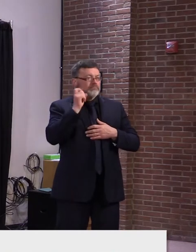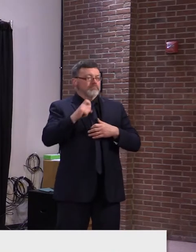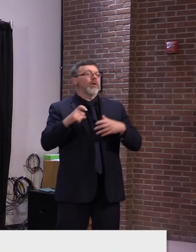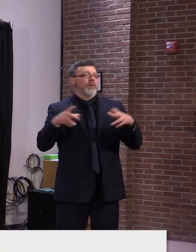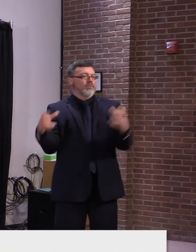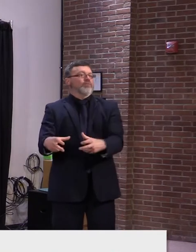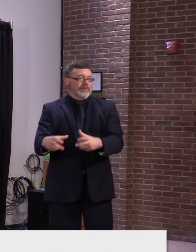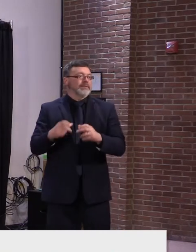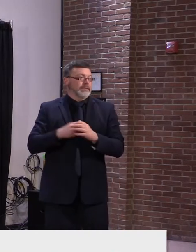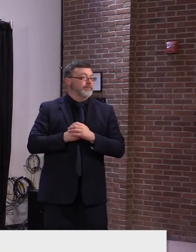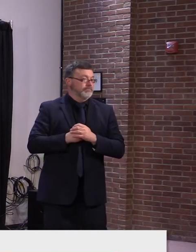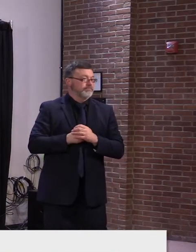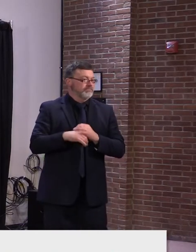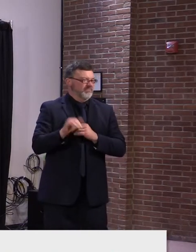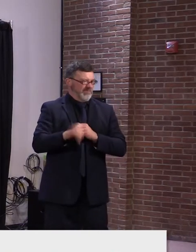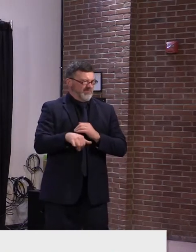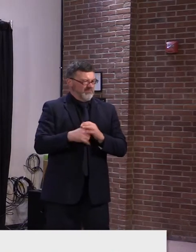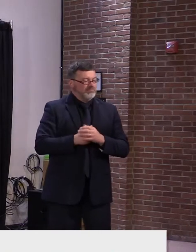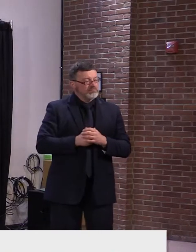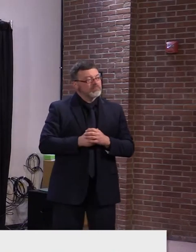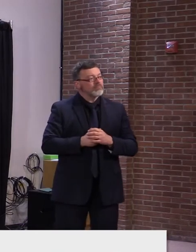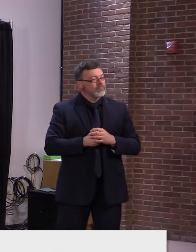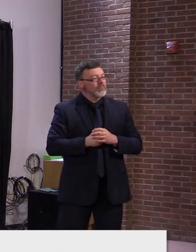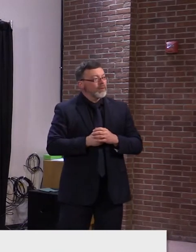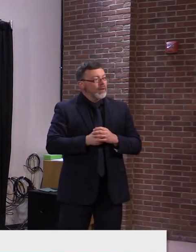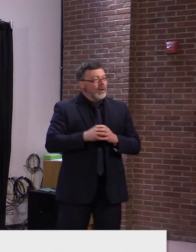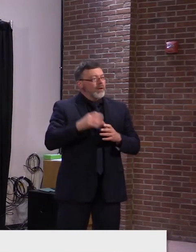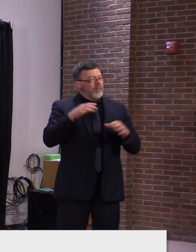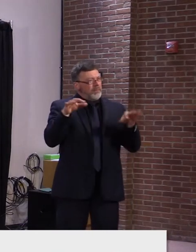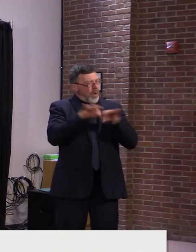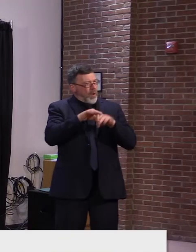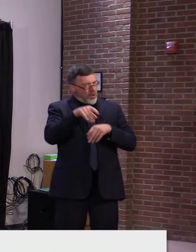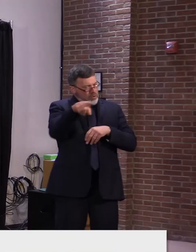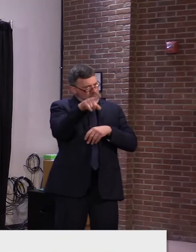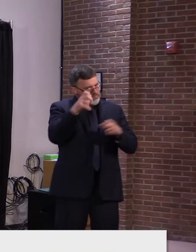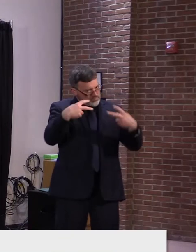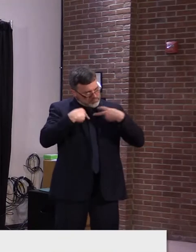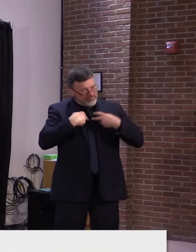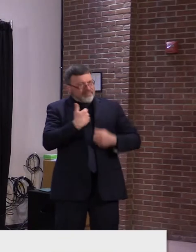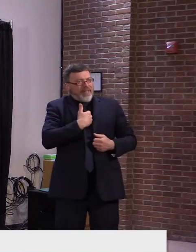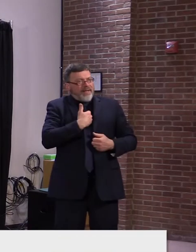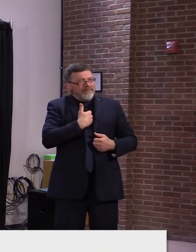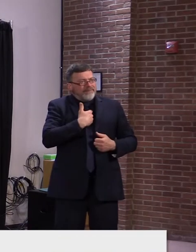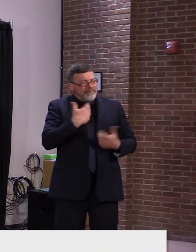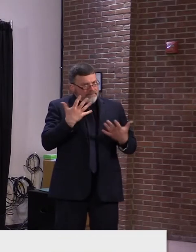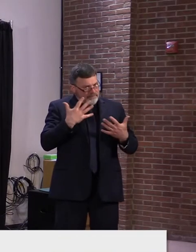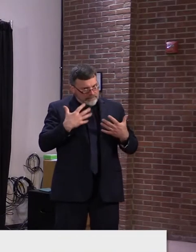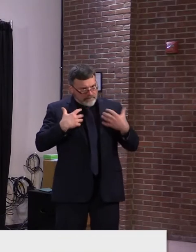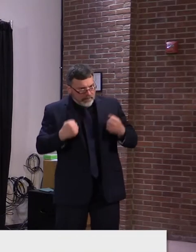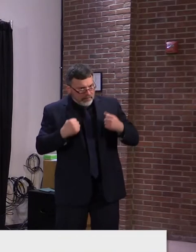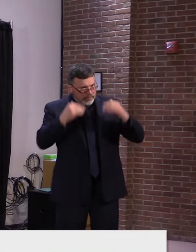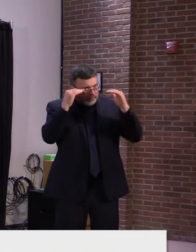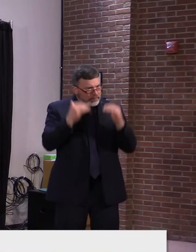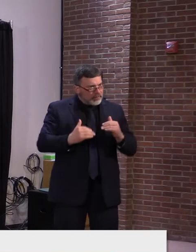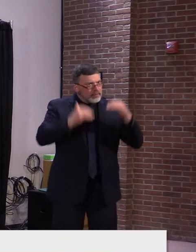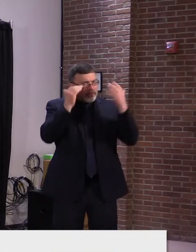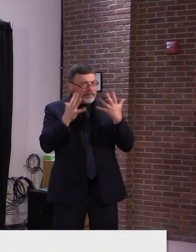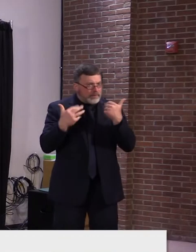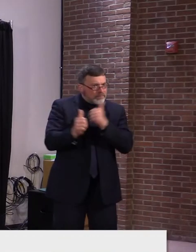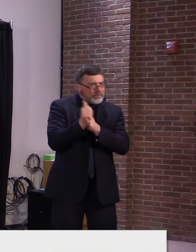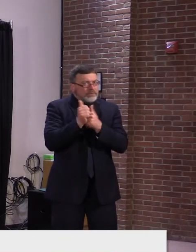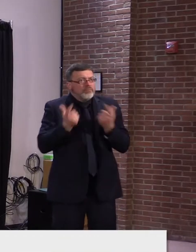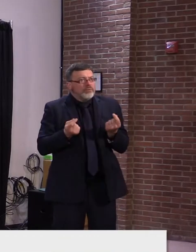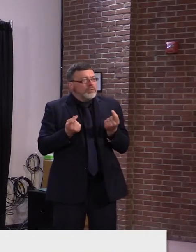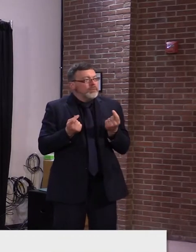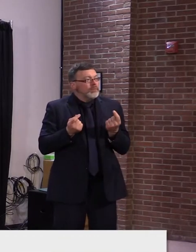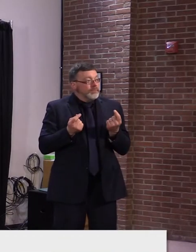Consider your own circumstances and risk in deciding if you want to take additional precautions, including about